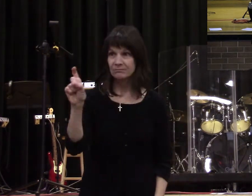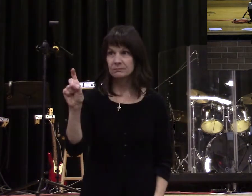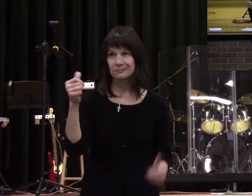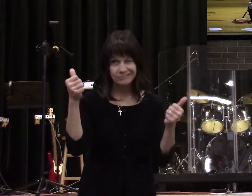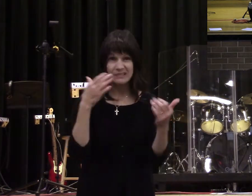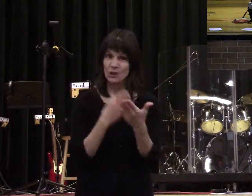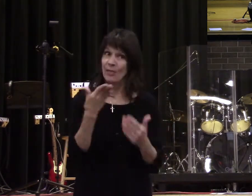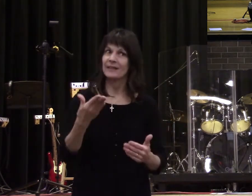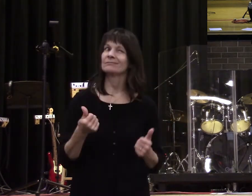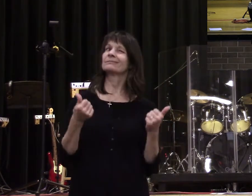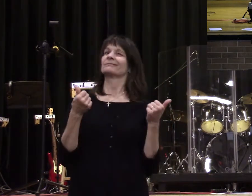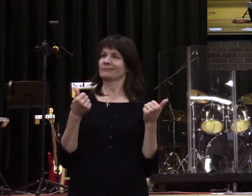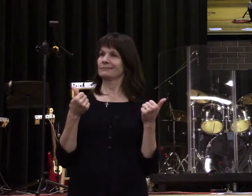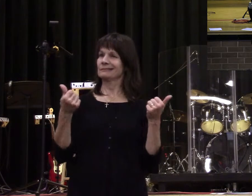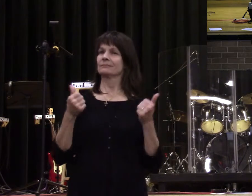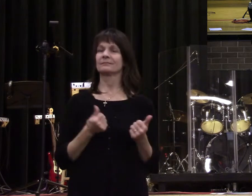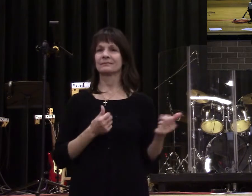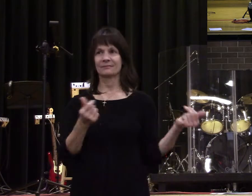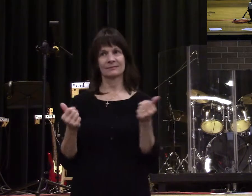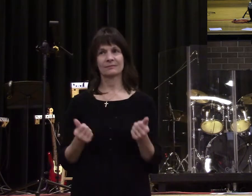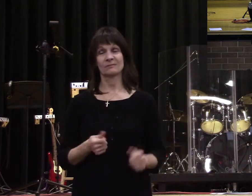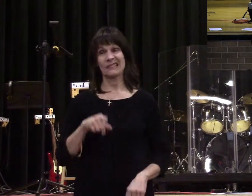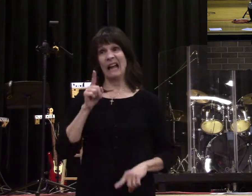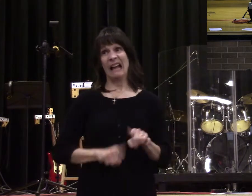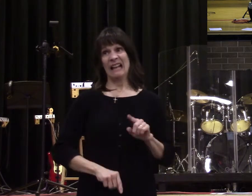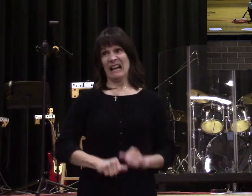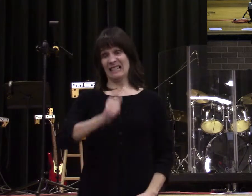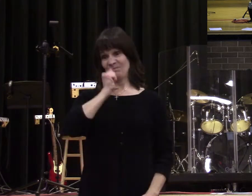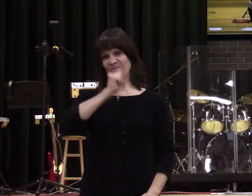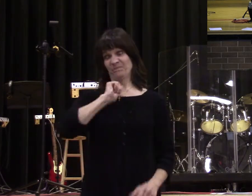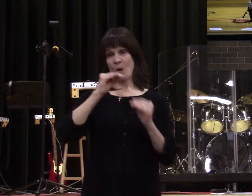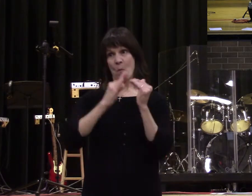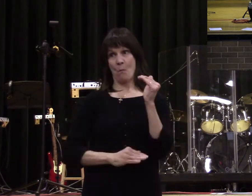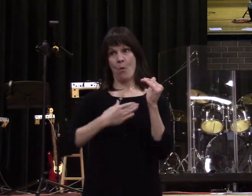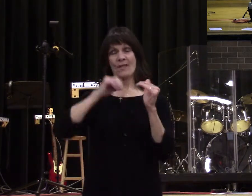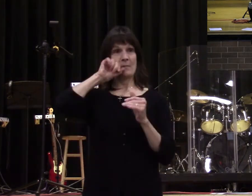thing? How many people know I couldn't handle more than Maria?